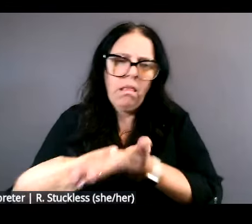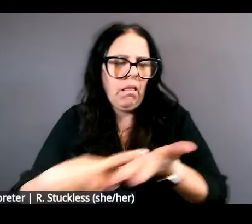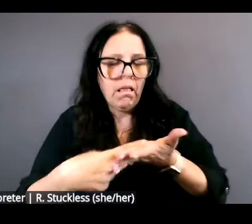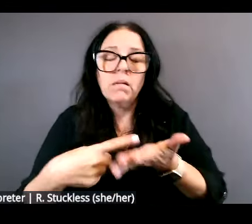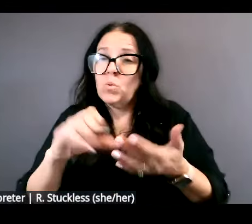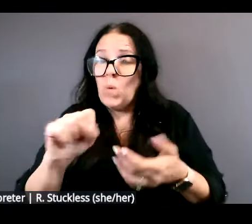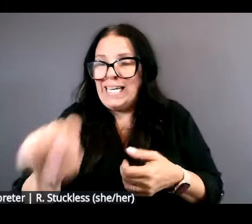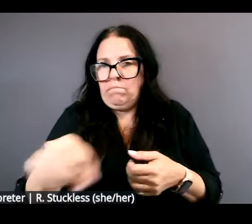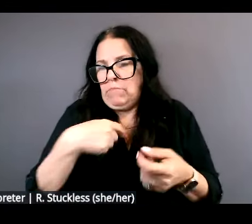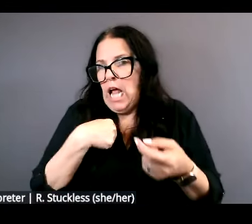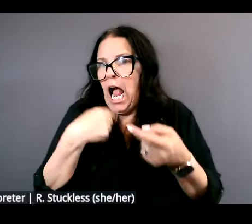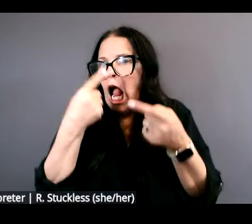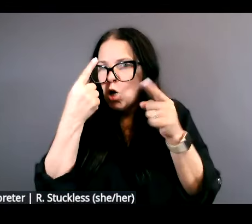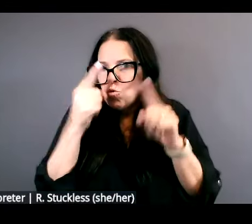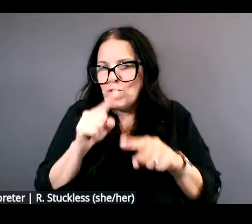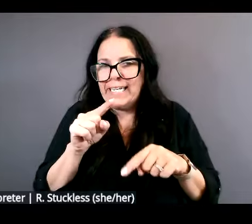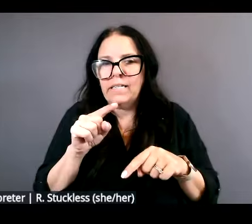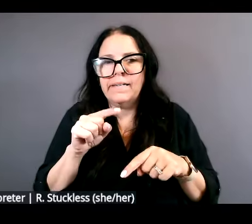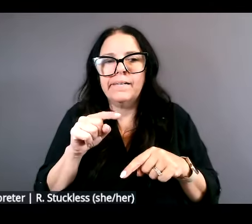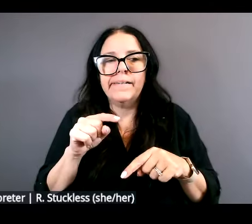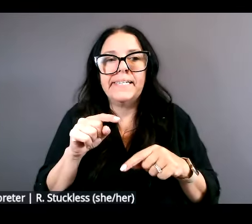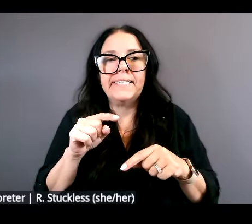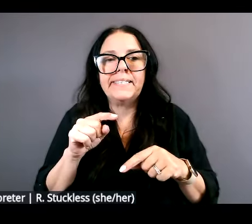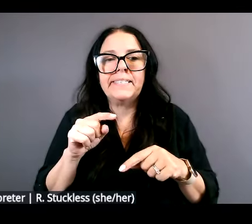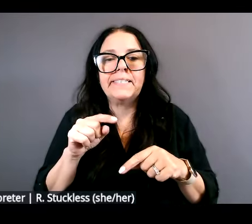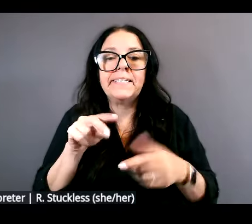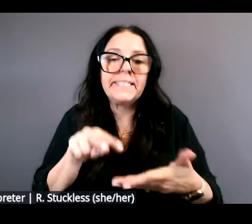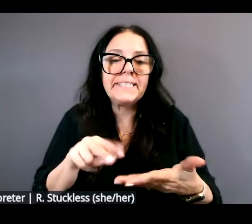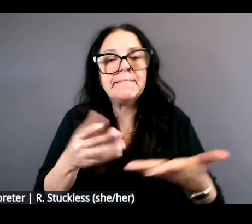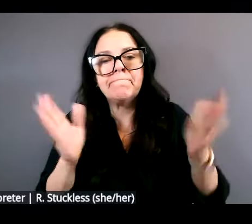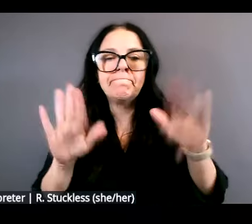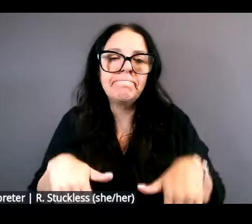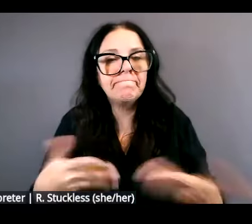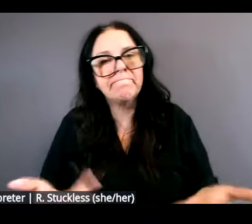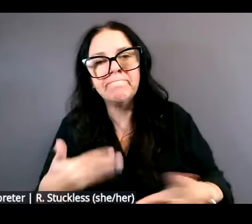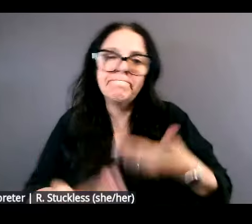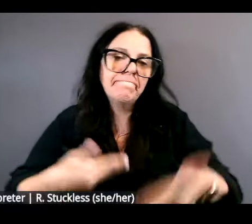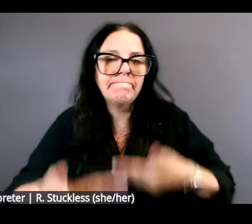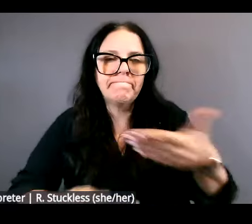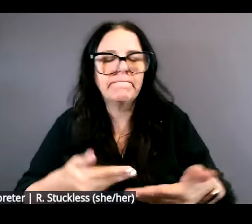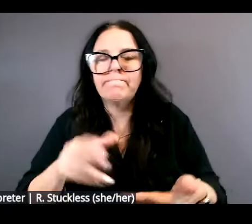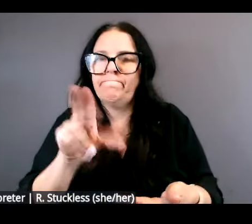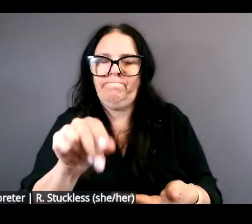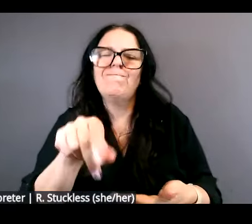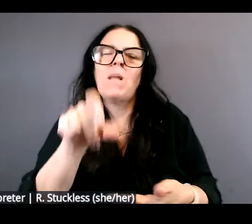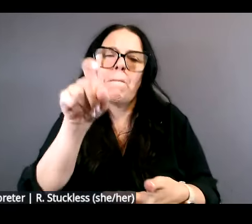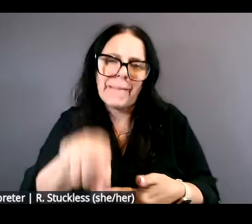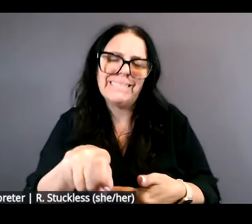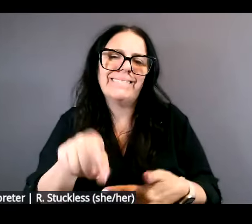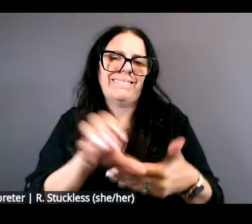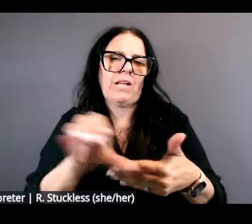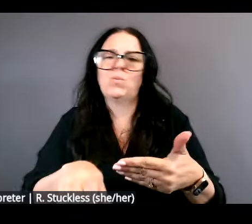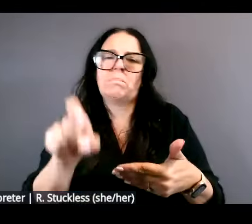is something that we can't just kick it aside and not take a stance. But I do